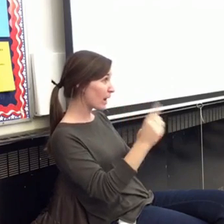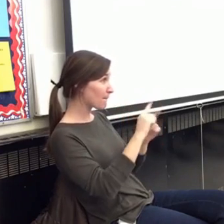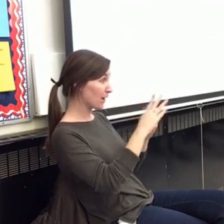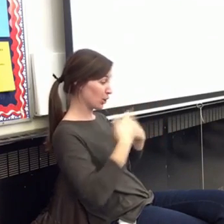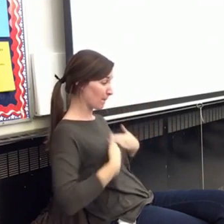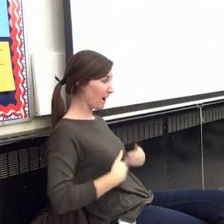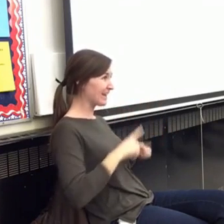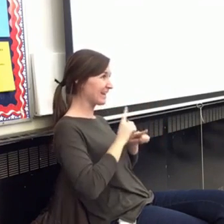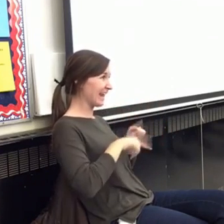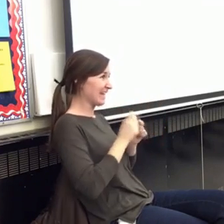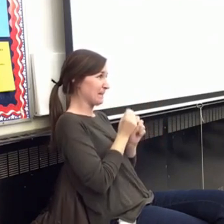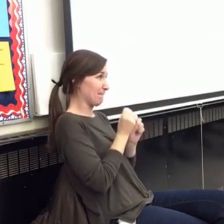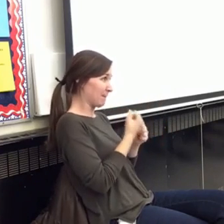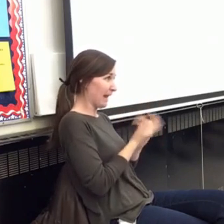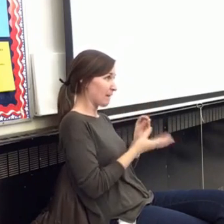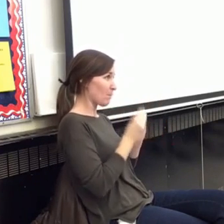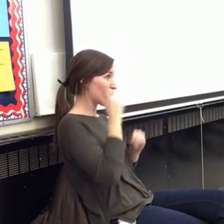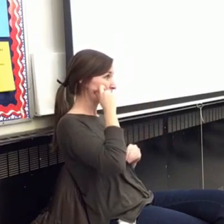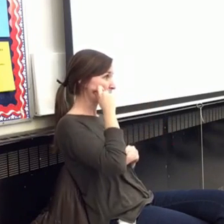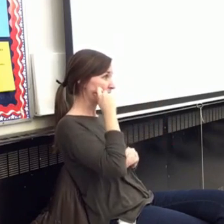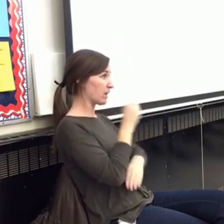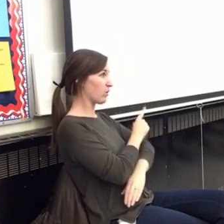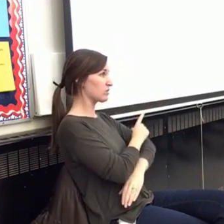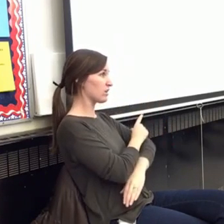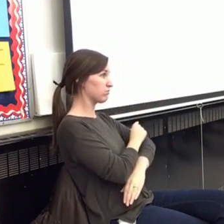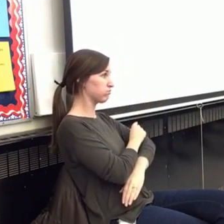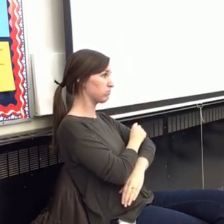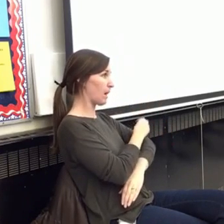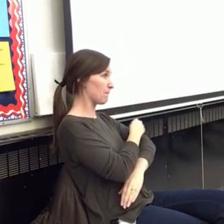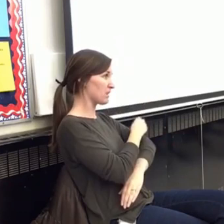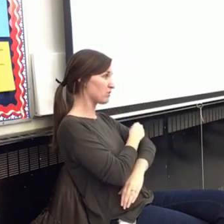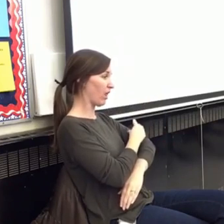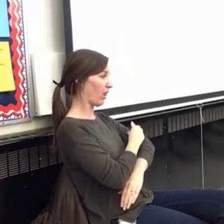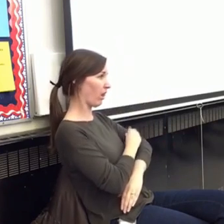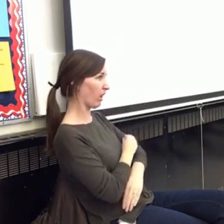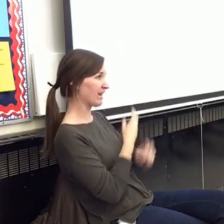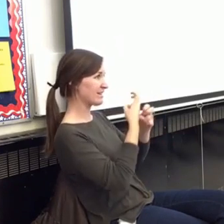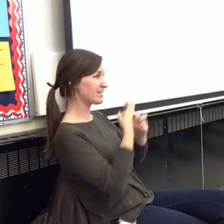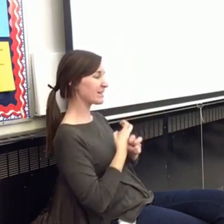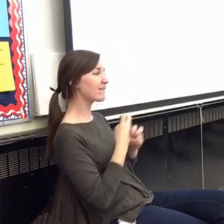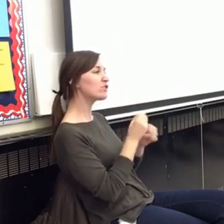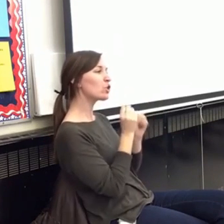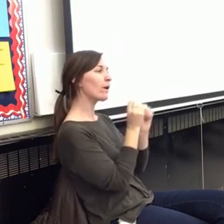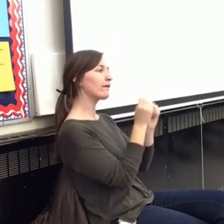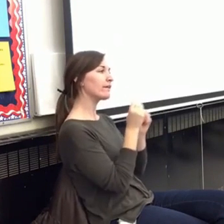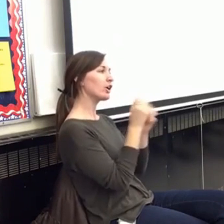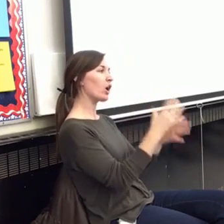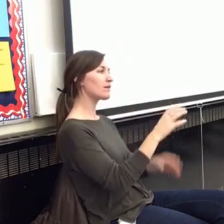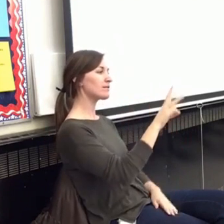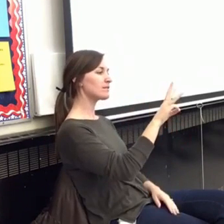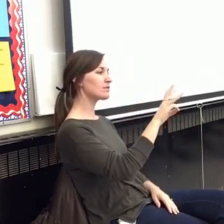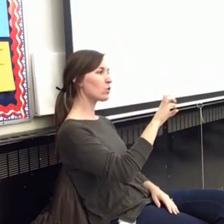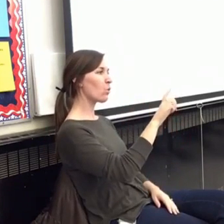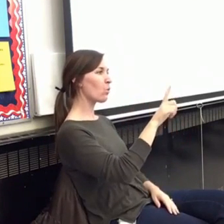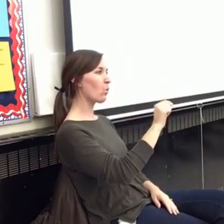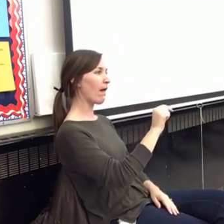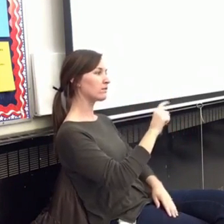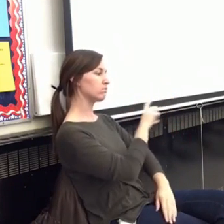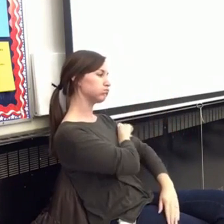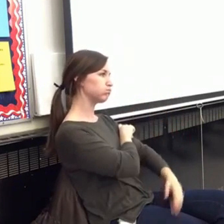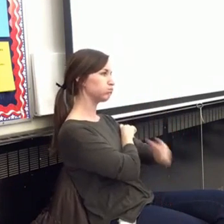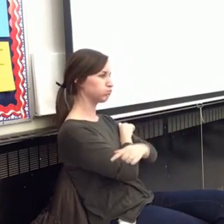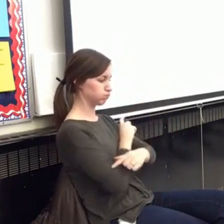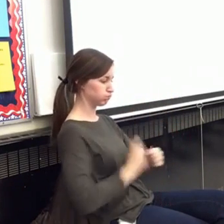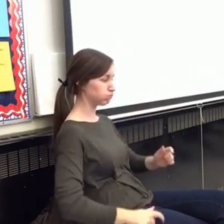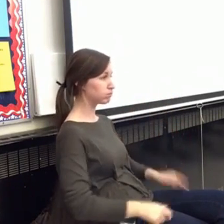to the muscle and then you go down to the bone. This creates all of these welts. Also, your gums are relying on vitamin C. Your